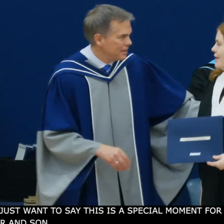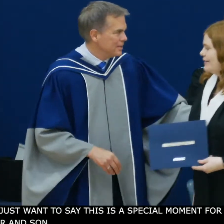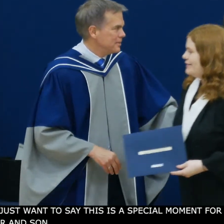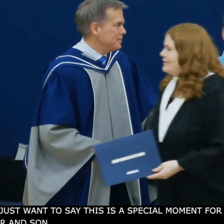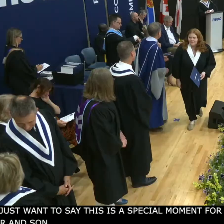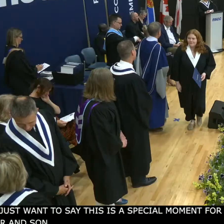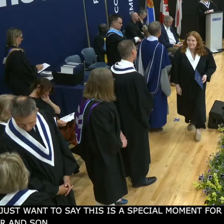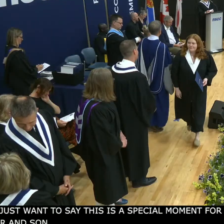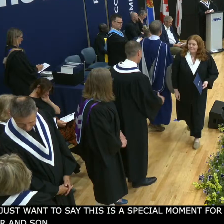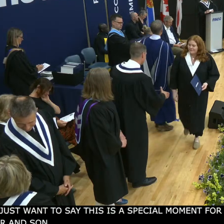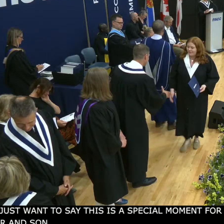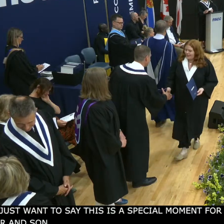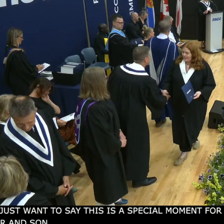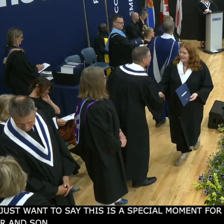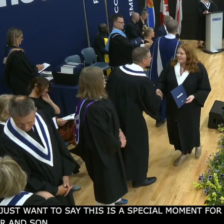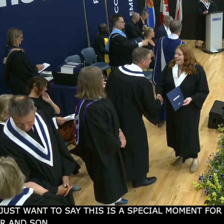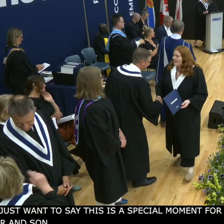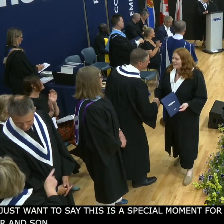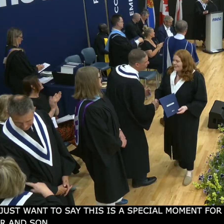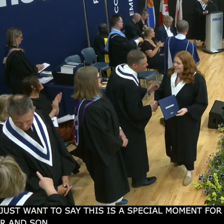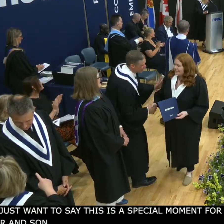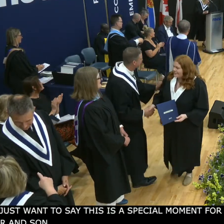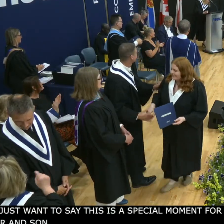Kamoya Edwards Johnson.